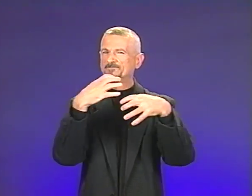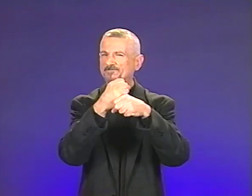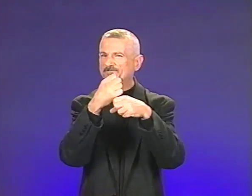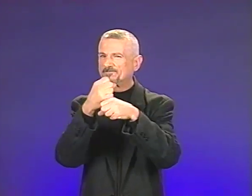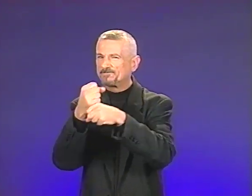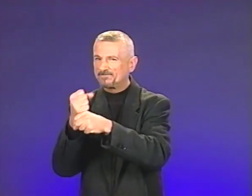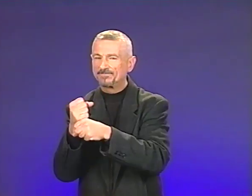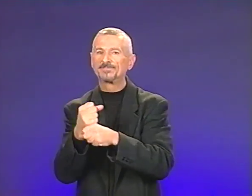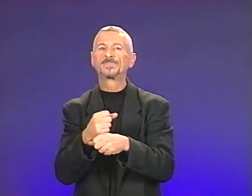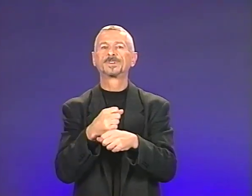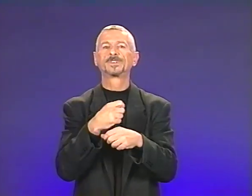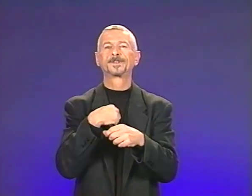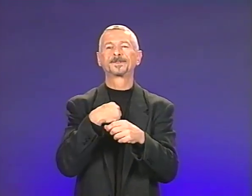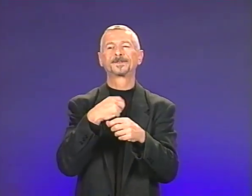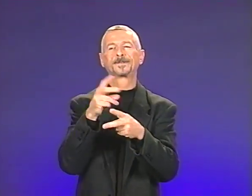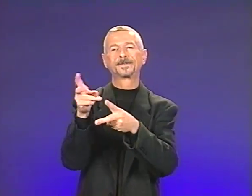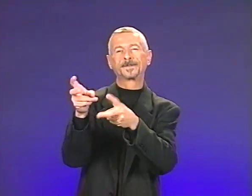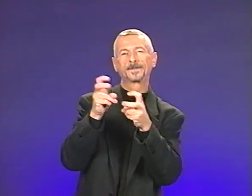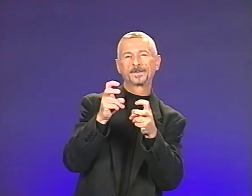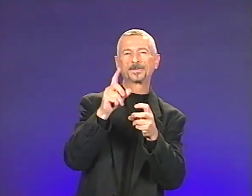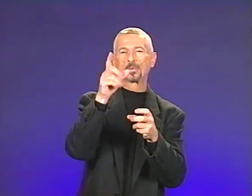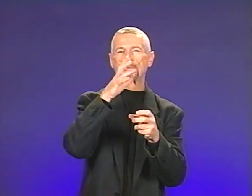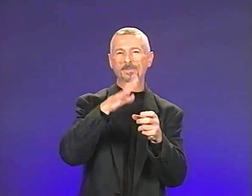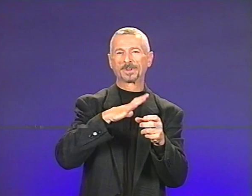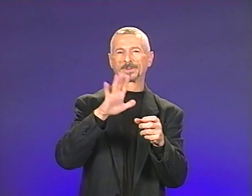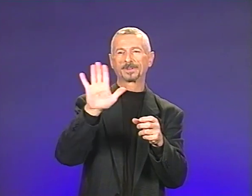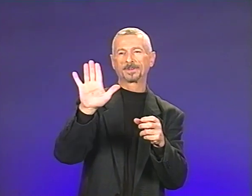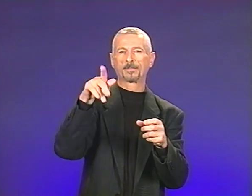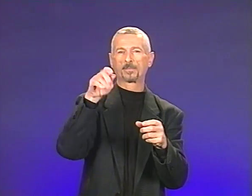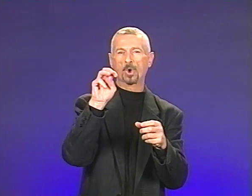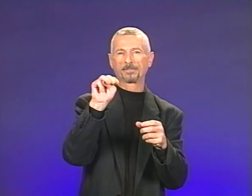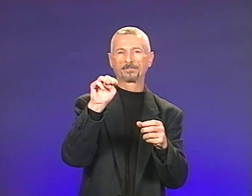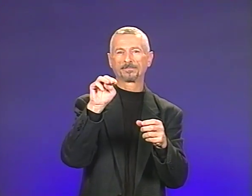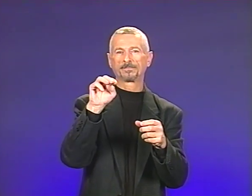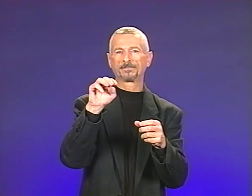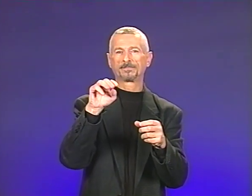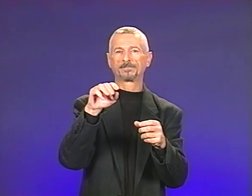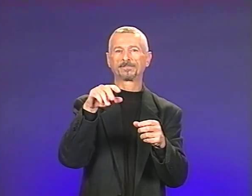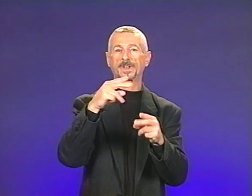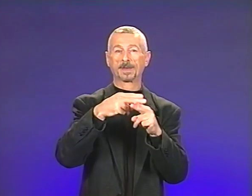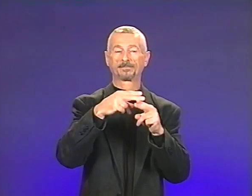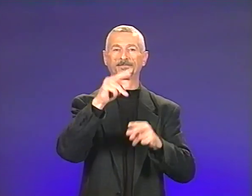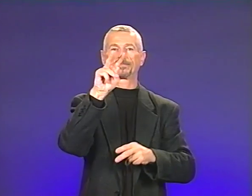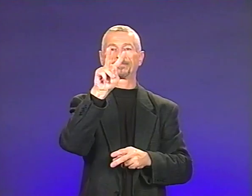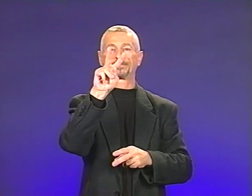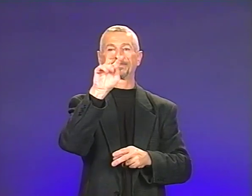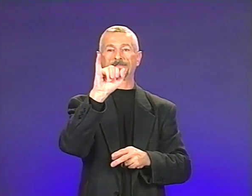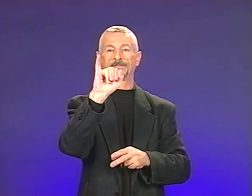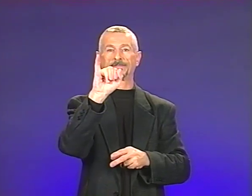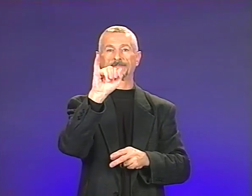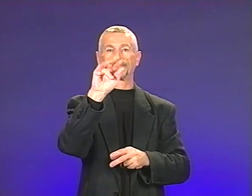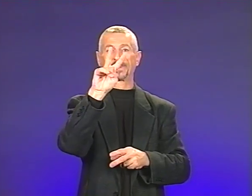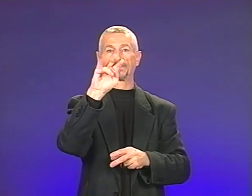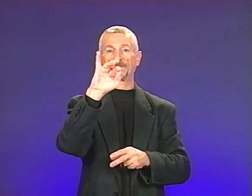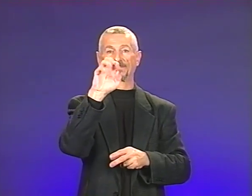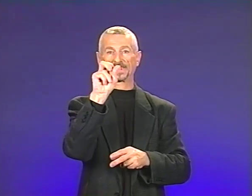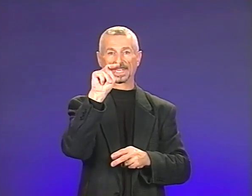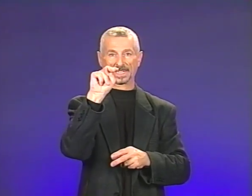To illustrate these features, I will use 2 lines from an ASL poem by the poet Vivian